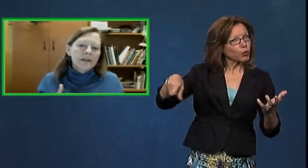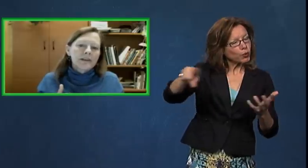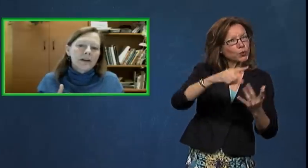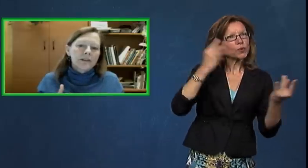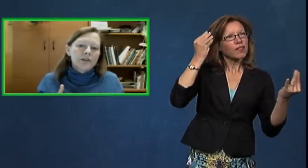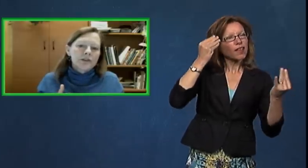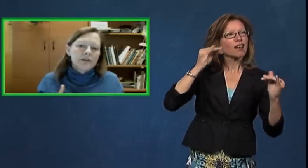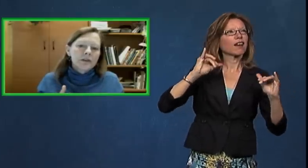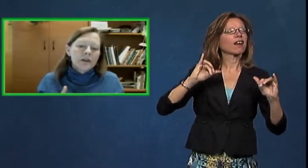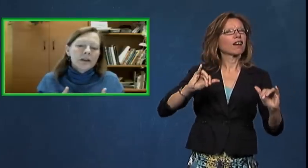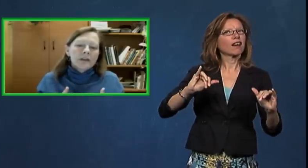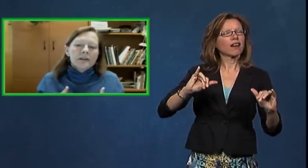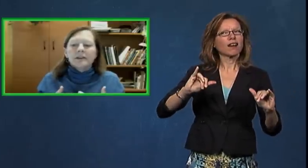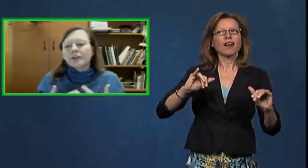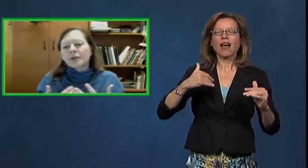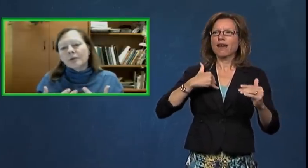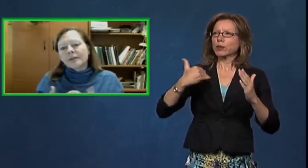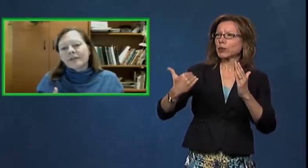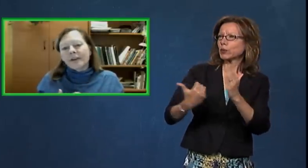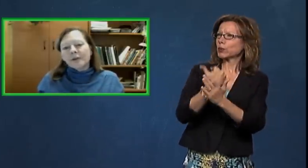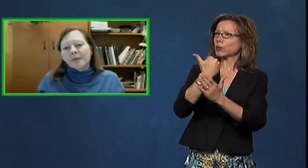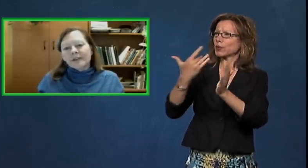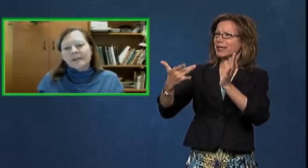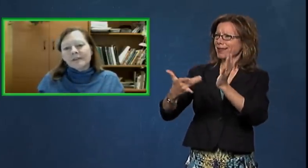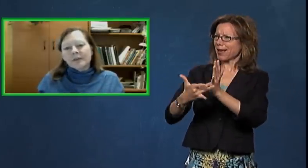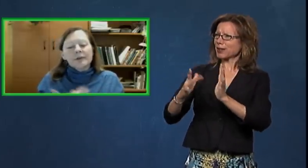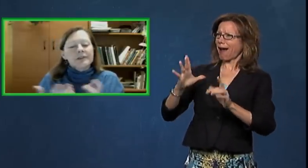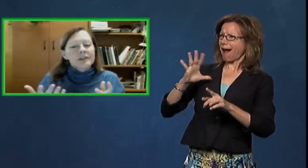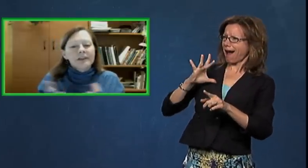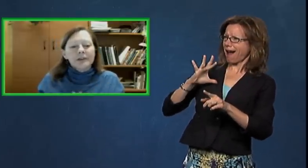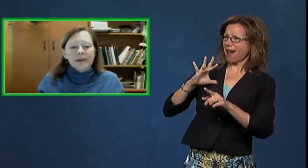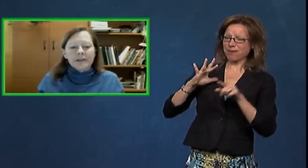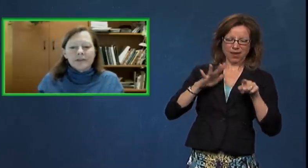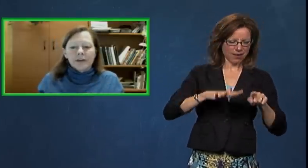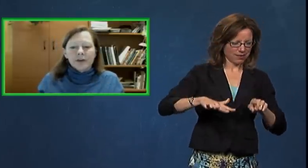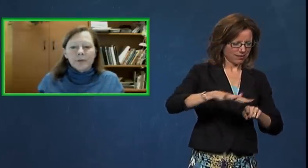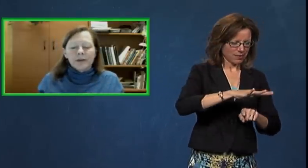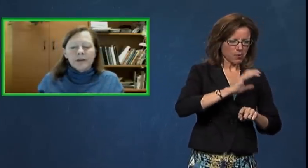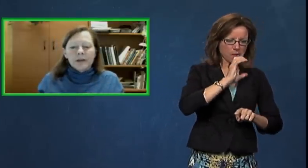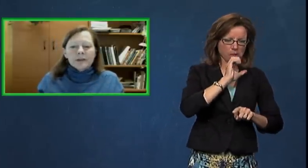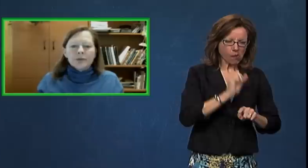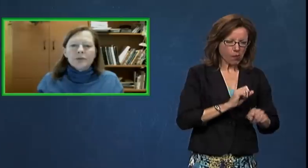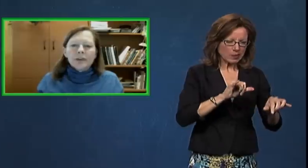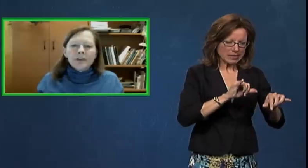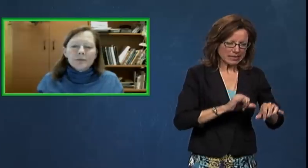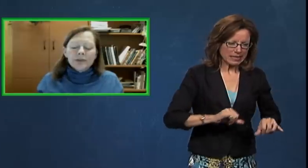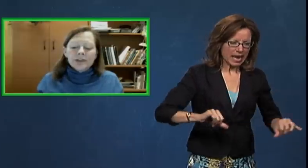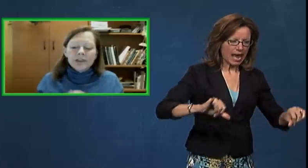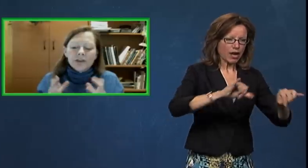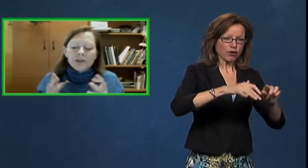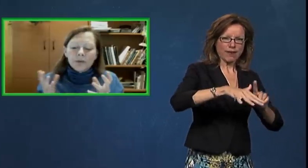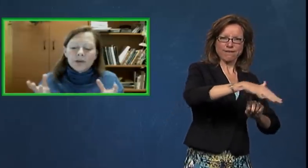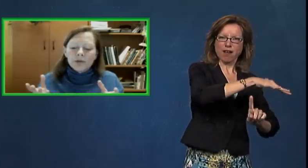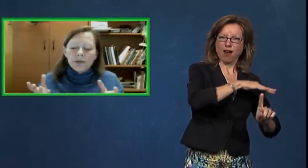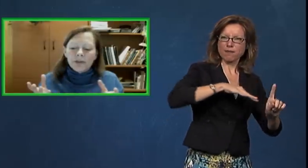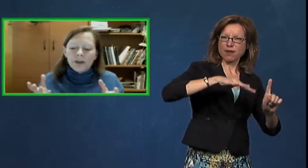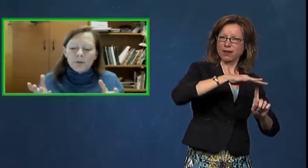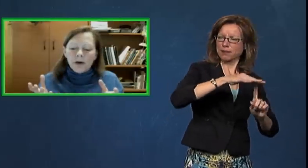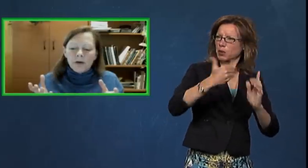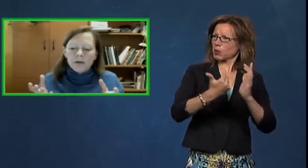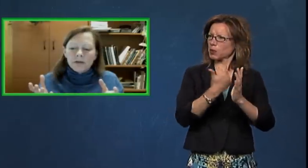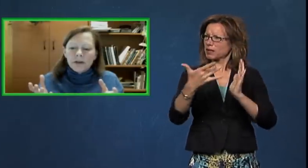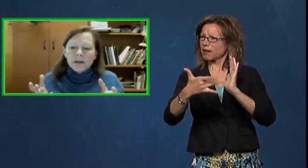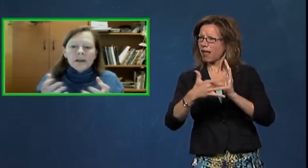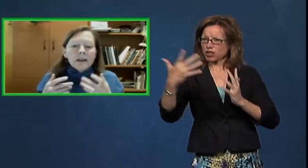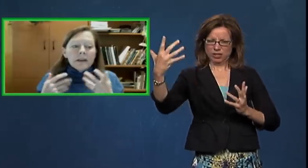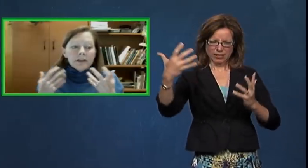new technology in an old environment or a standardized environment. So during this presentation, I want you to think